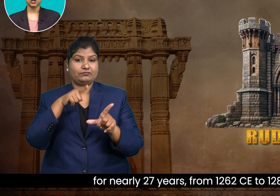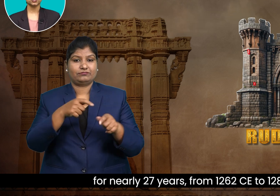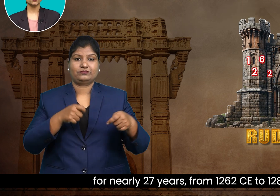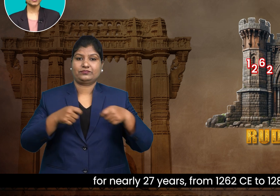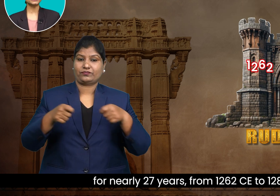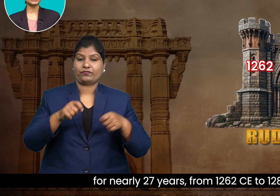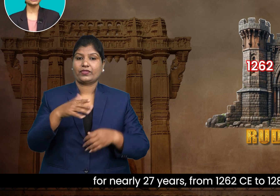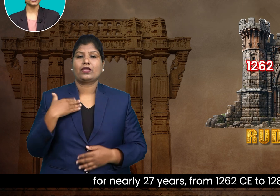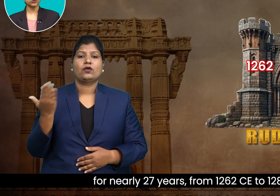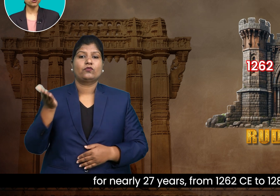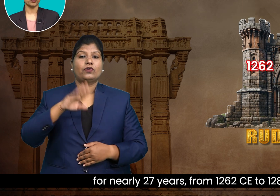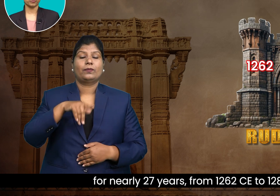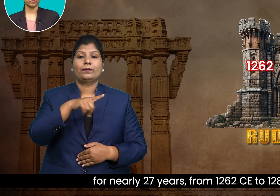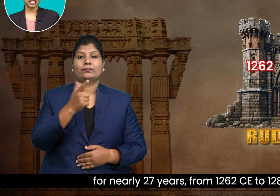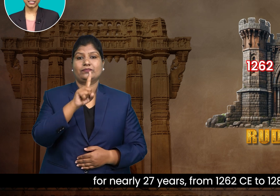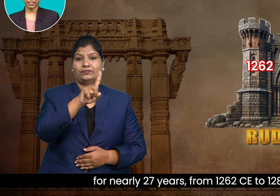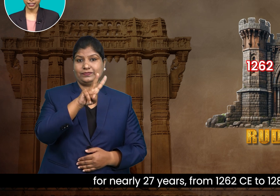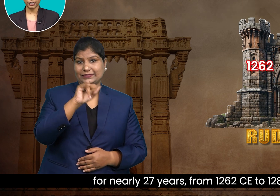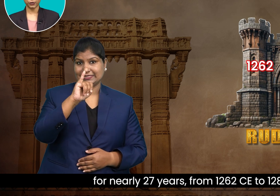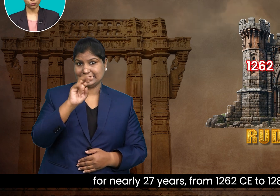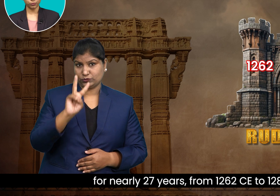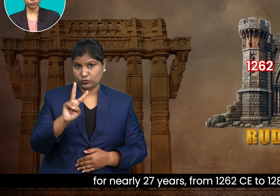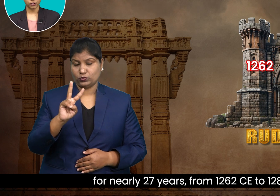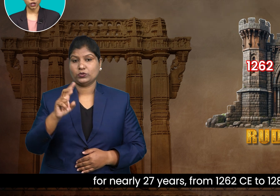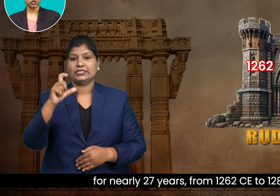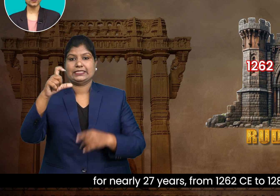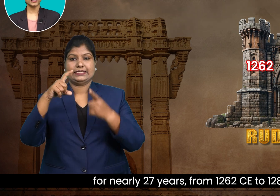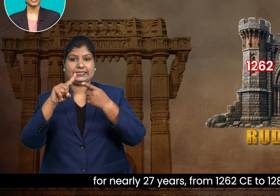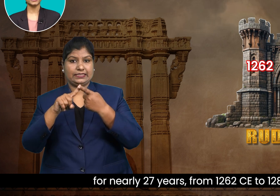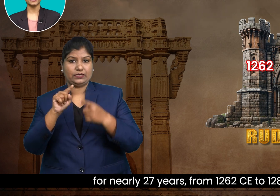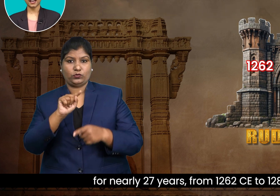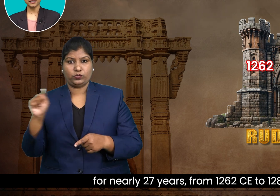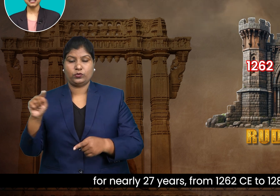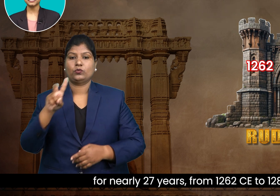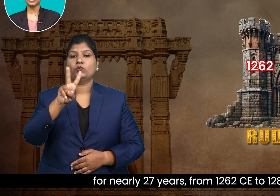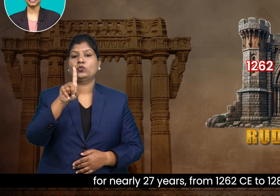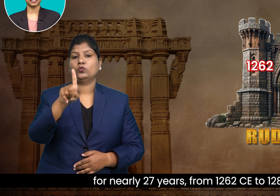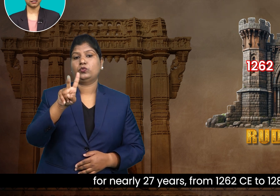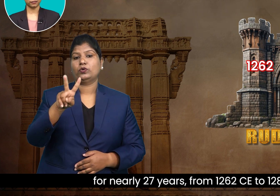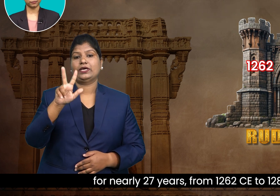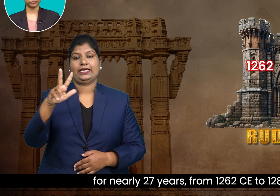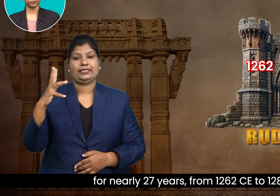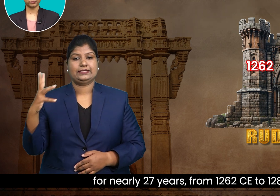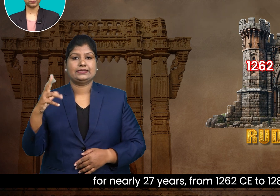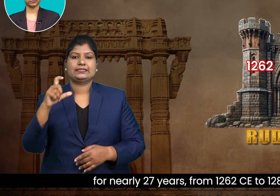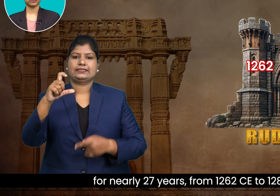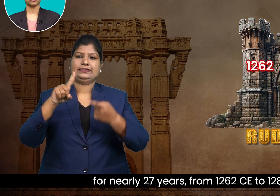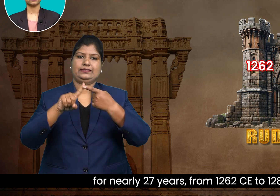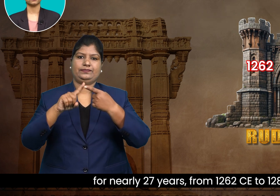from 1262 CE to 1289 CE.